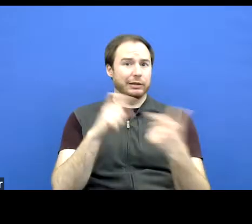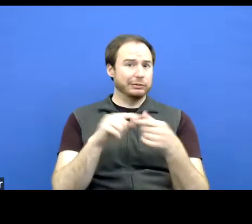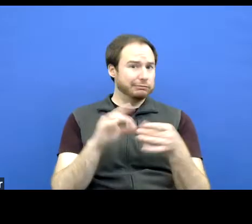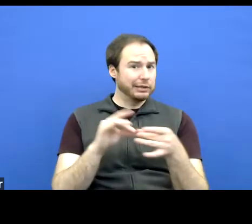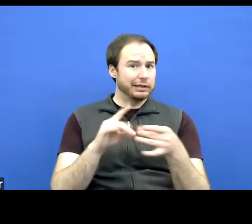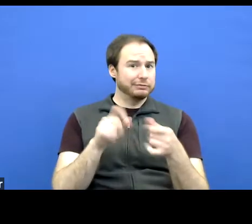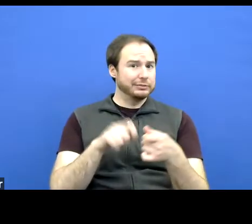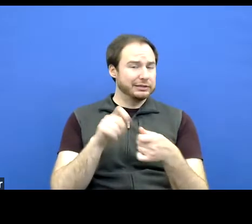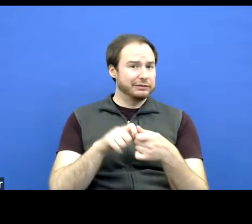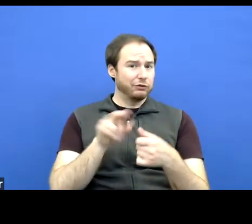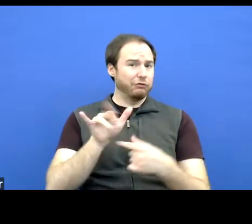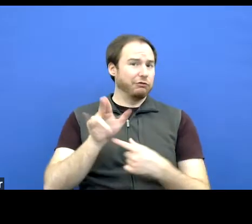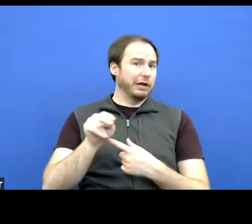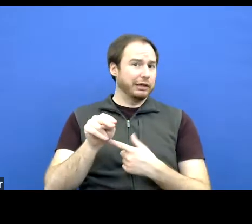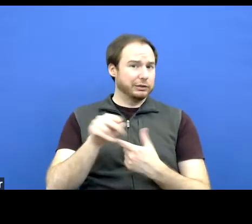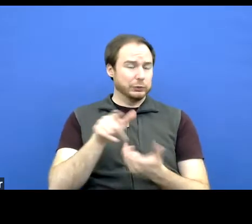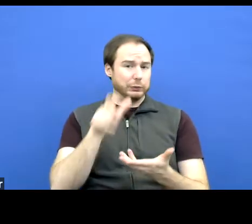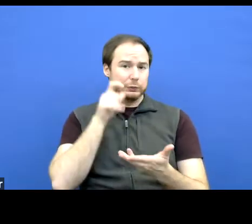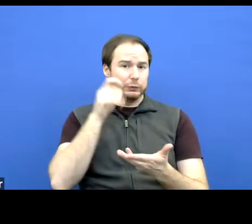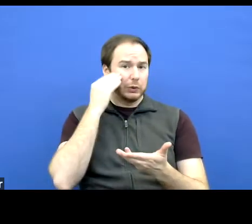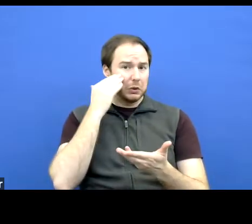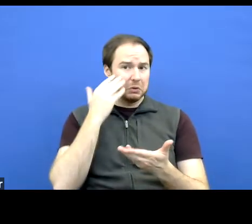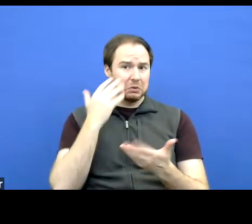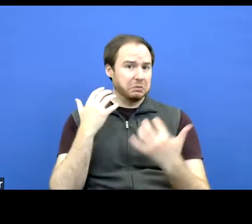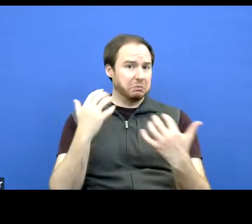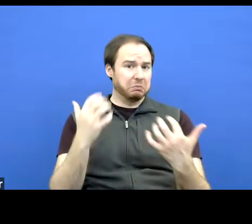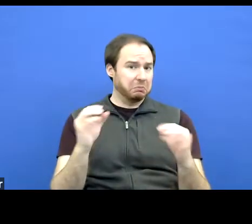they would like to add about Ryan and his accomplishments,